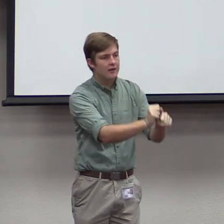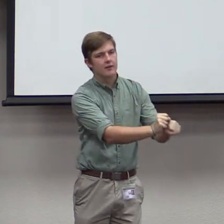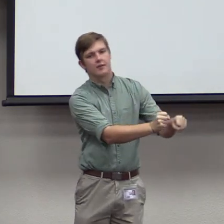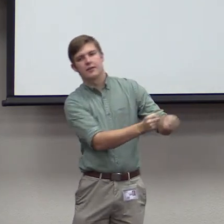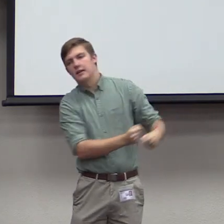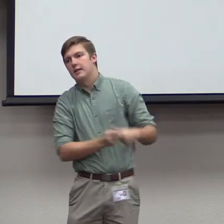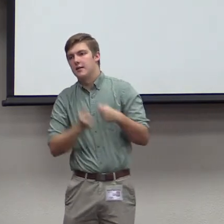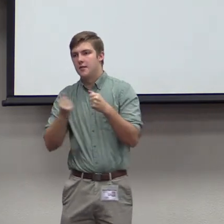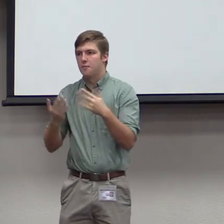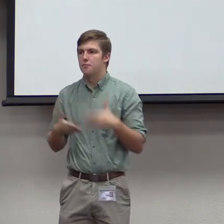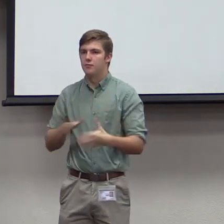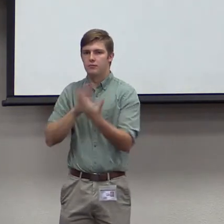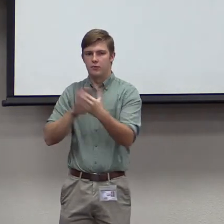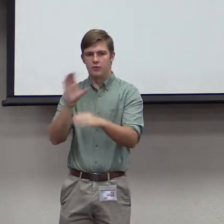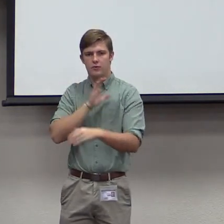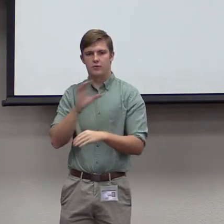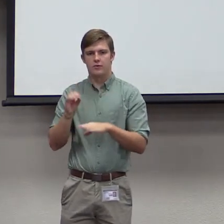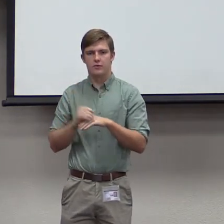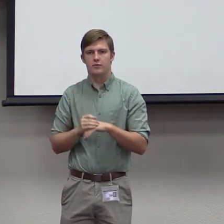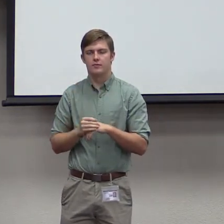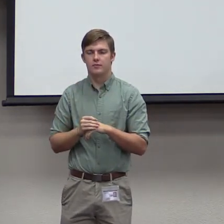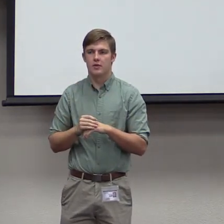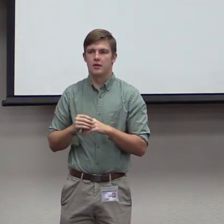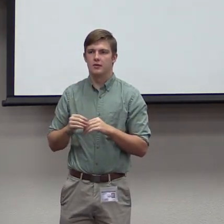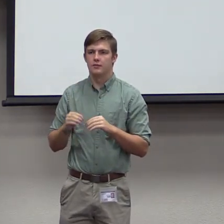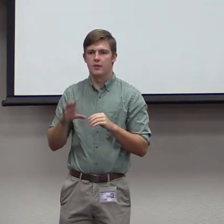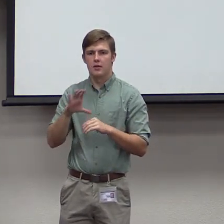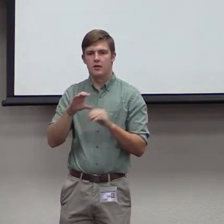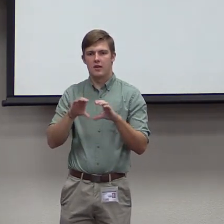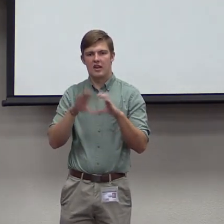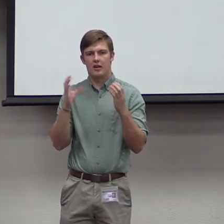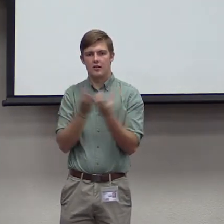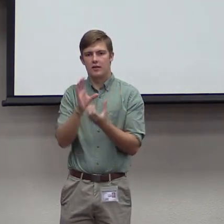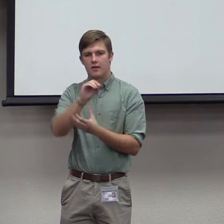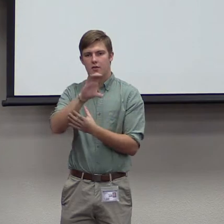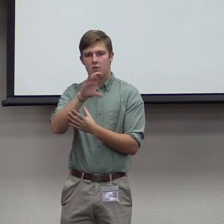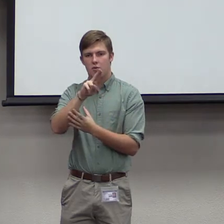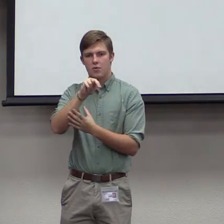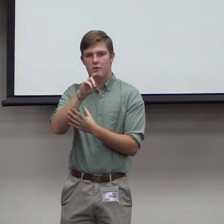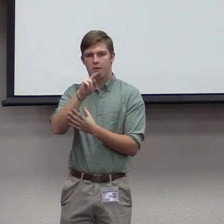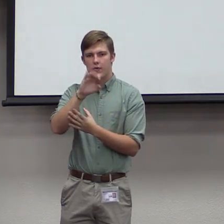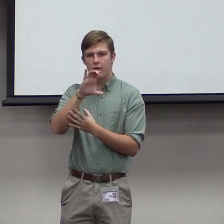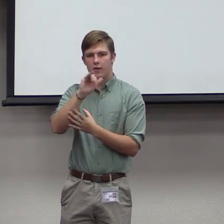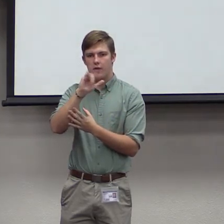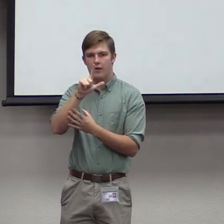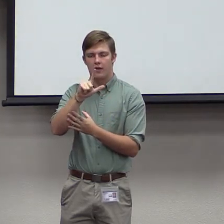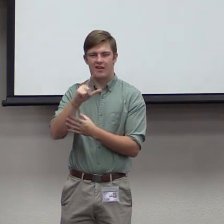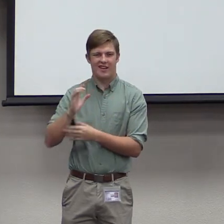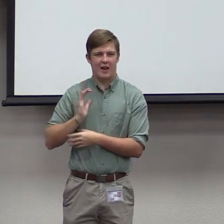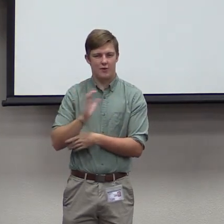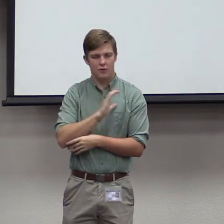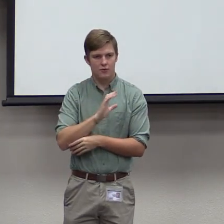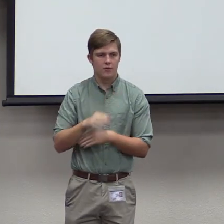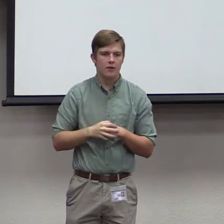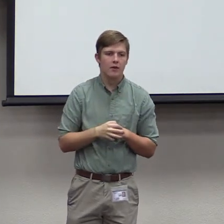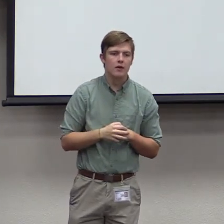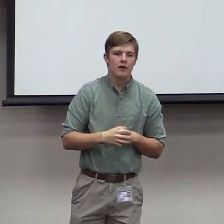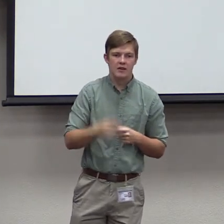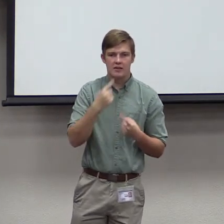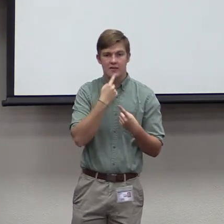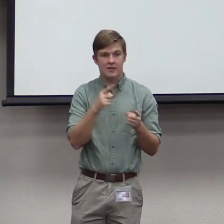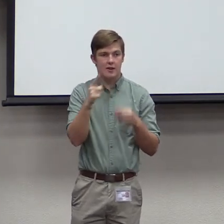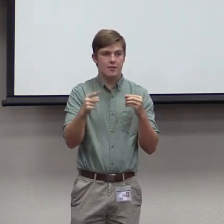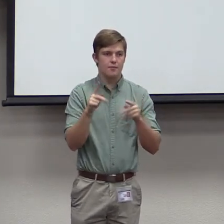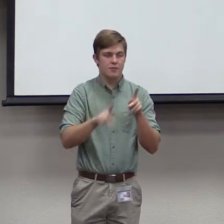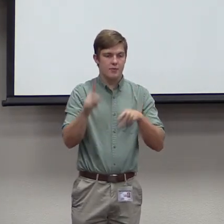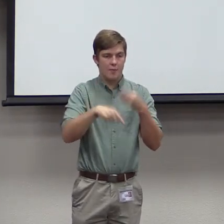council. Stephen's just telling people about Jesus. He's just telling people about God, and